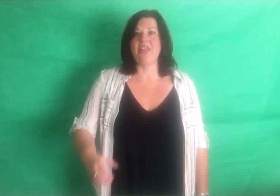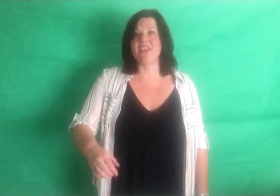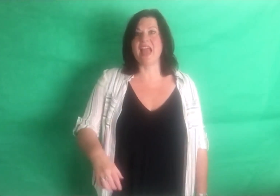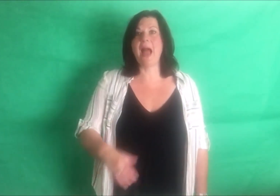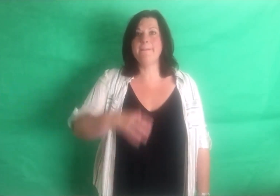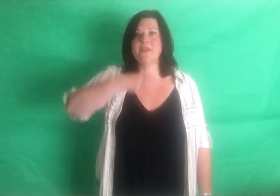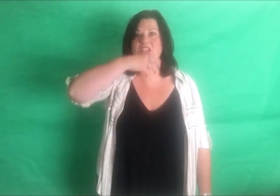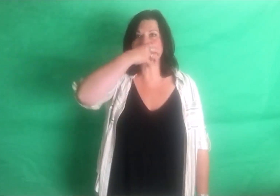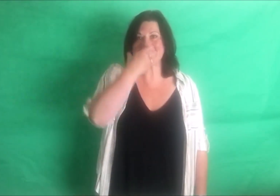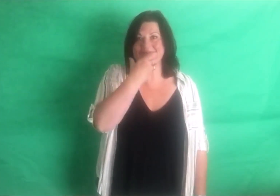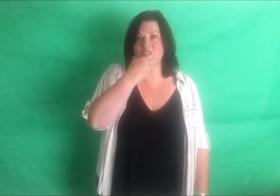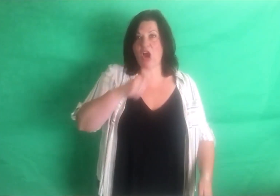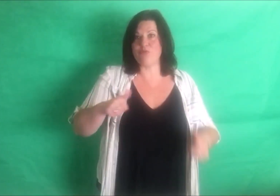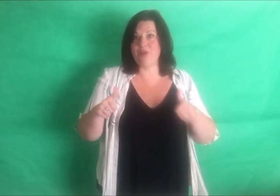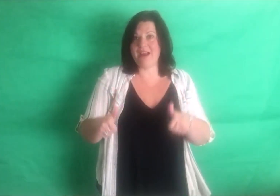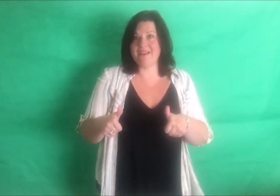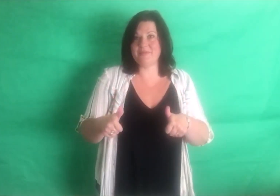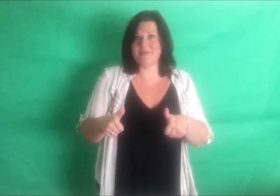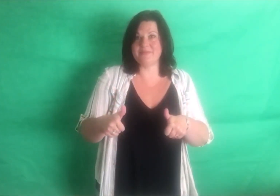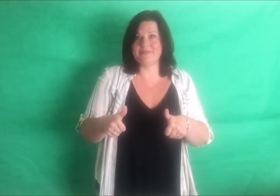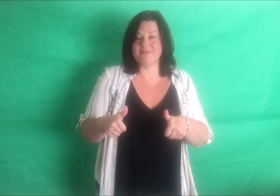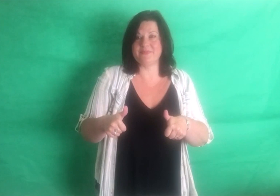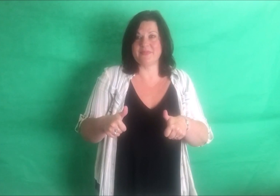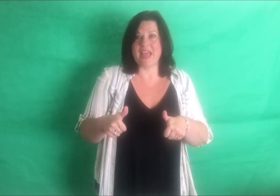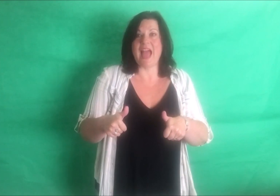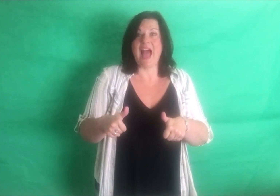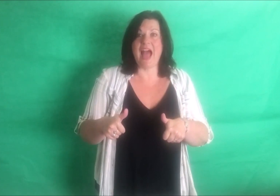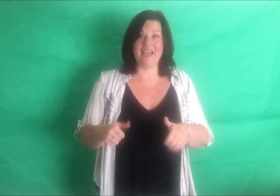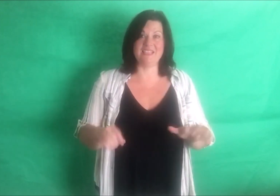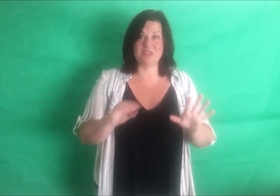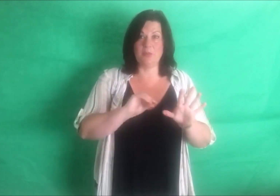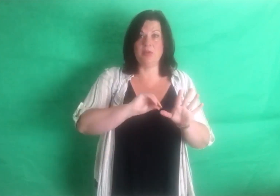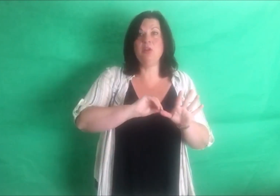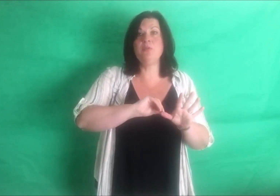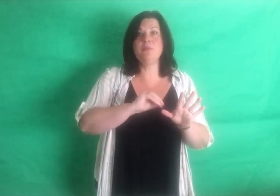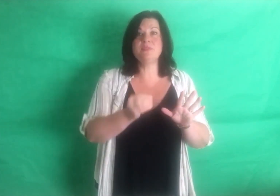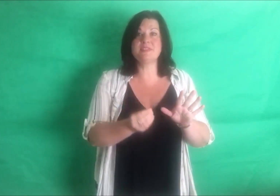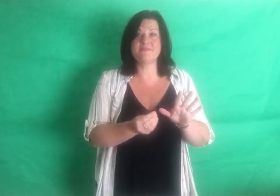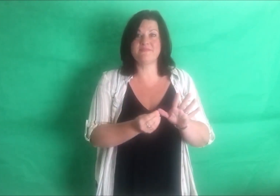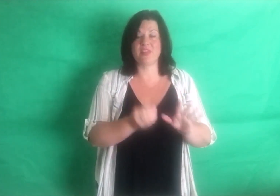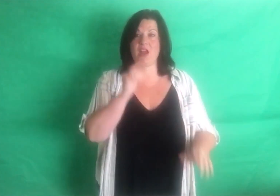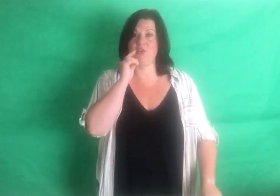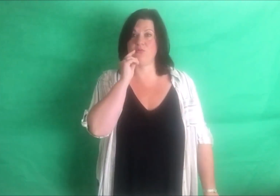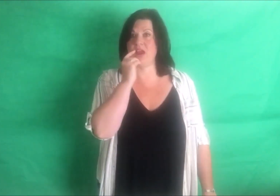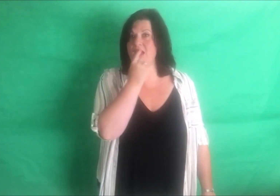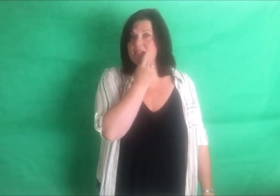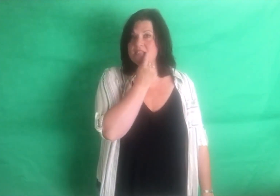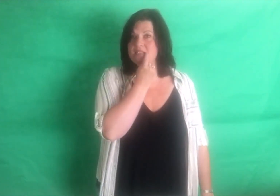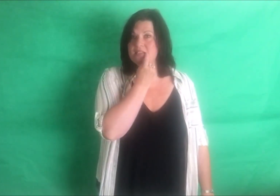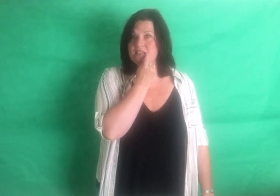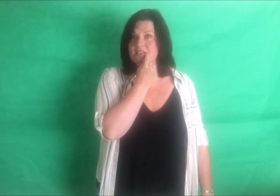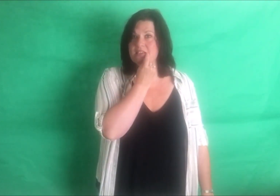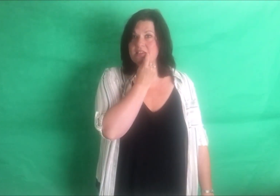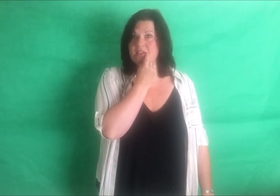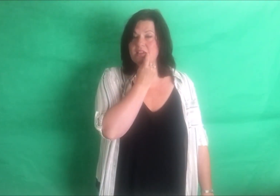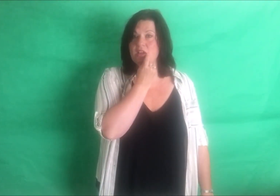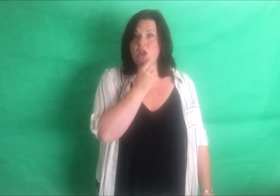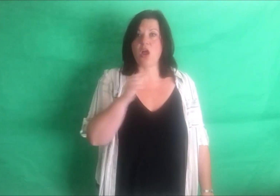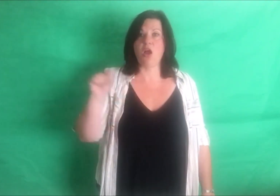The apples are ripe and the plums are red.